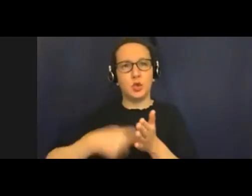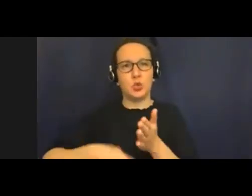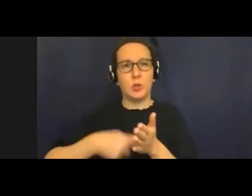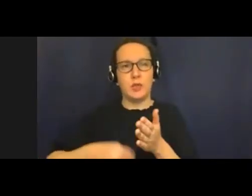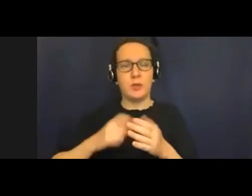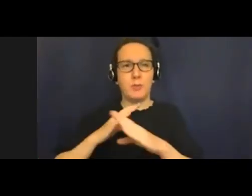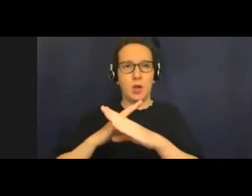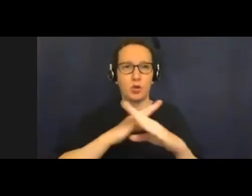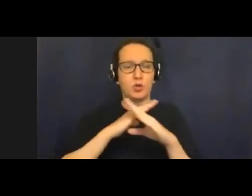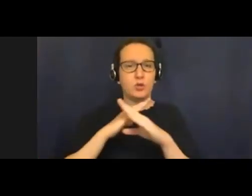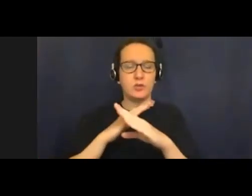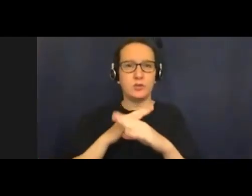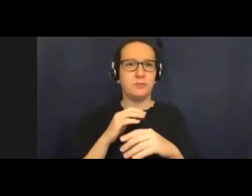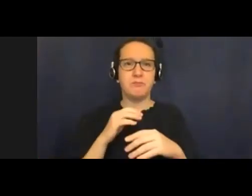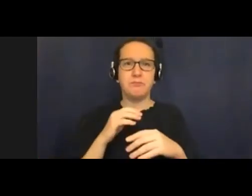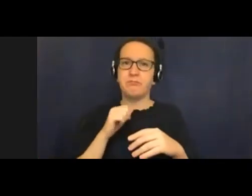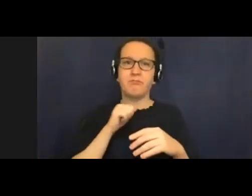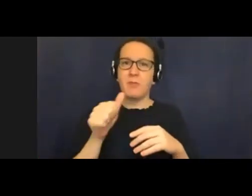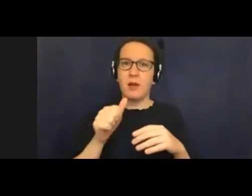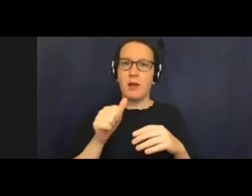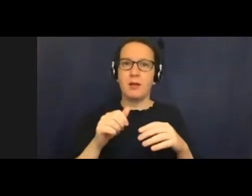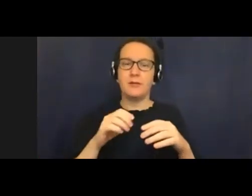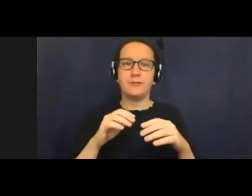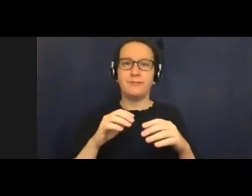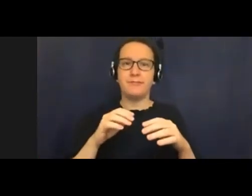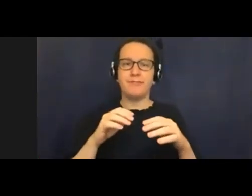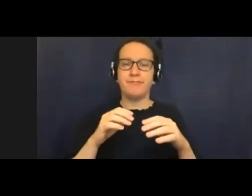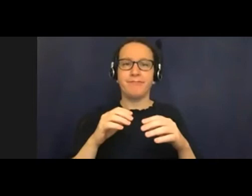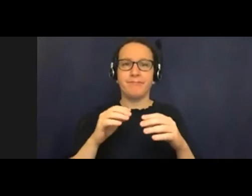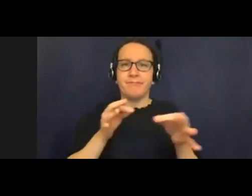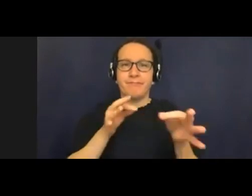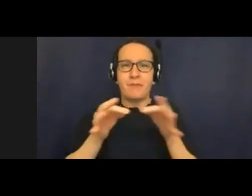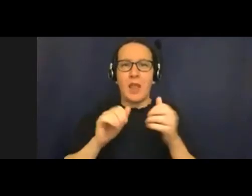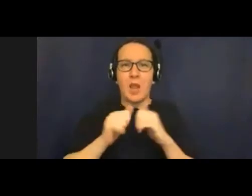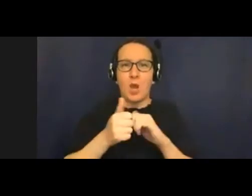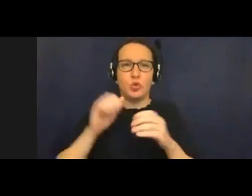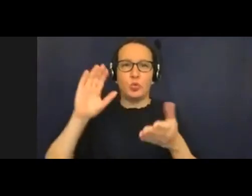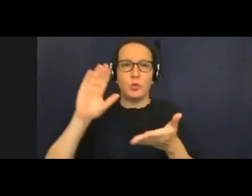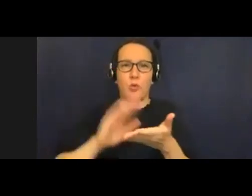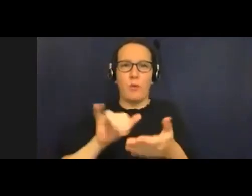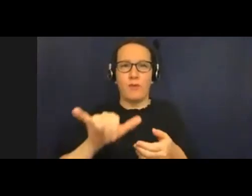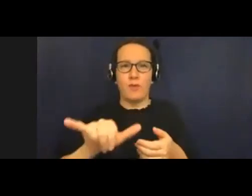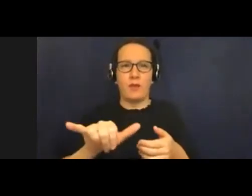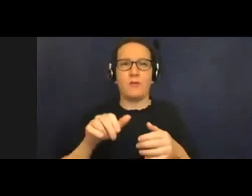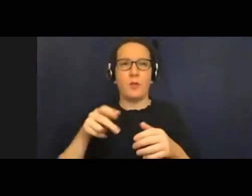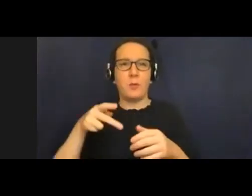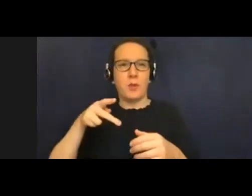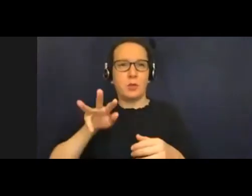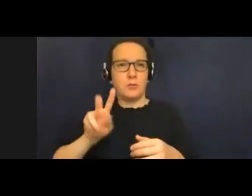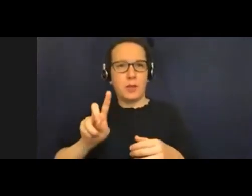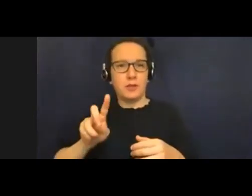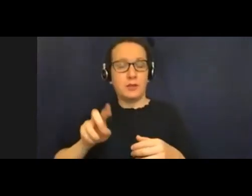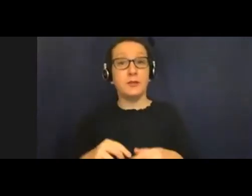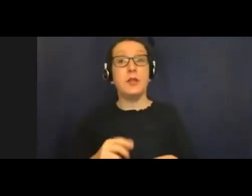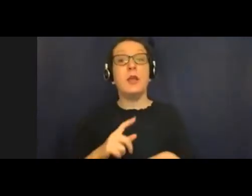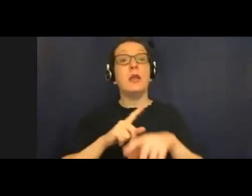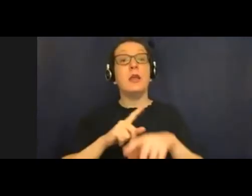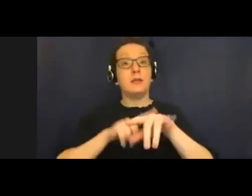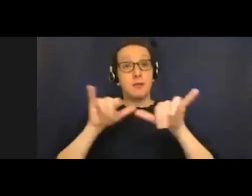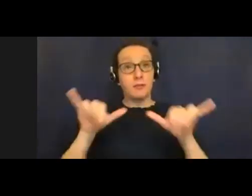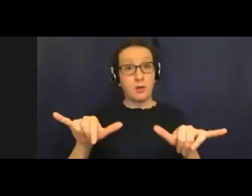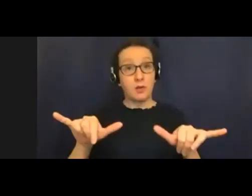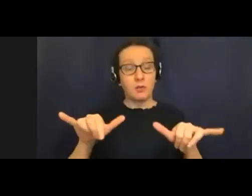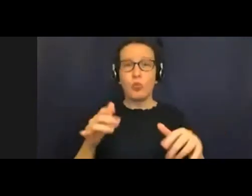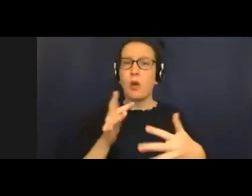the positive things that I can highlight, that we are very